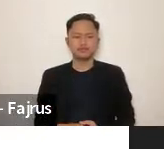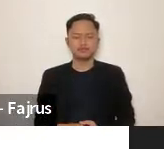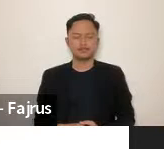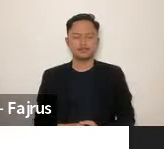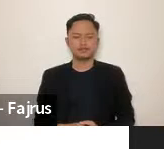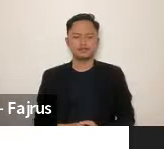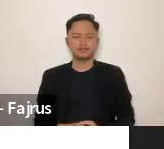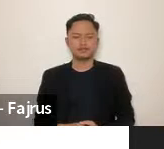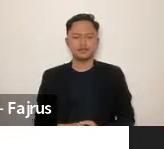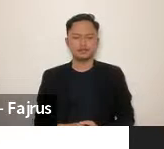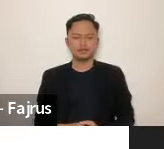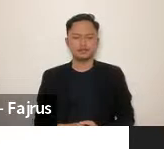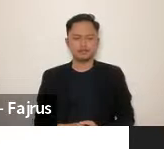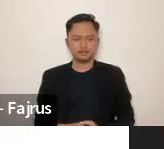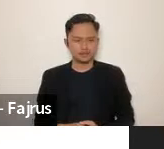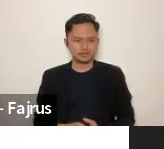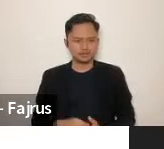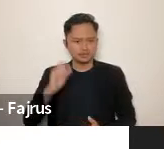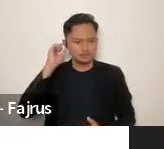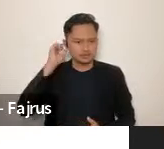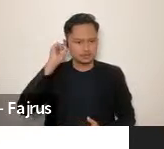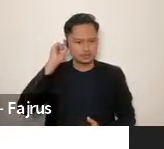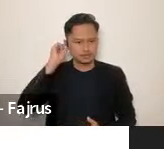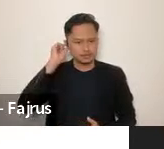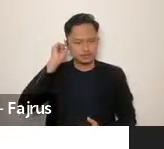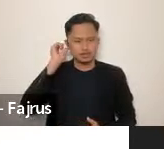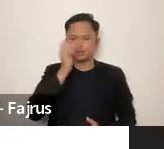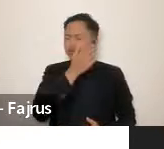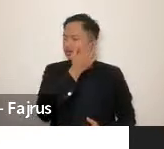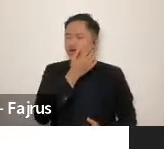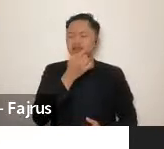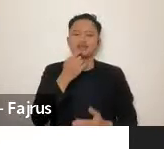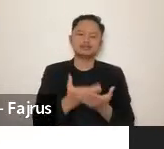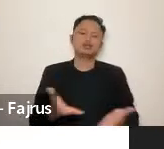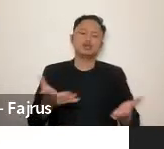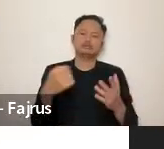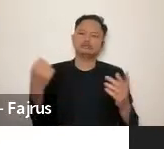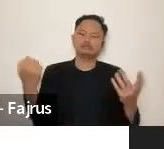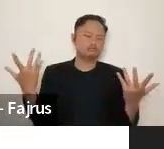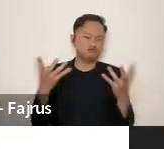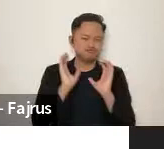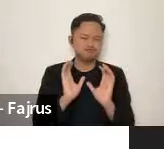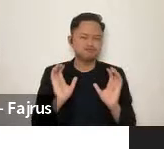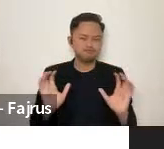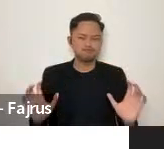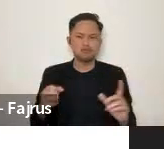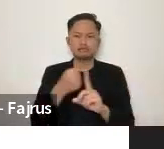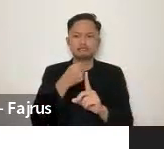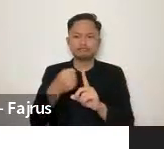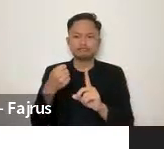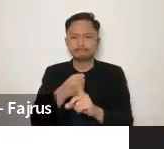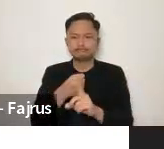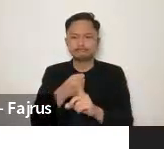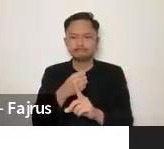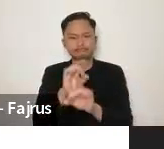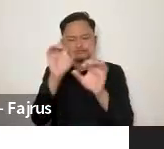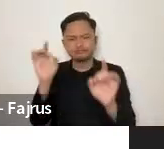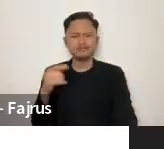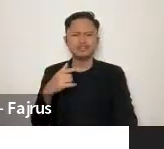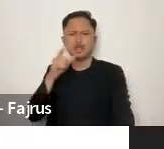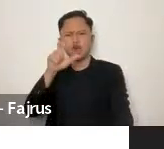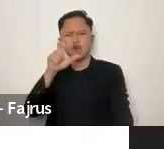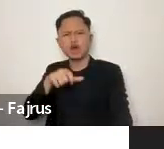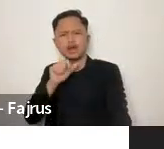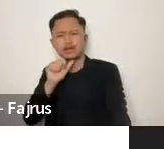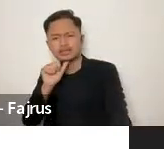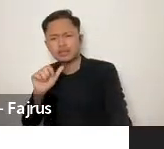The police are involved in a huge majority of the incidences, but we see the sort of a high prevalence of unknown actors, and the police